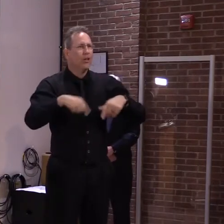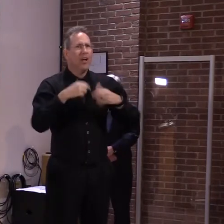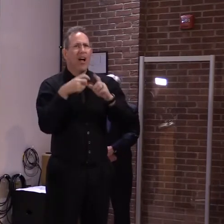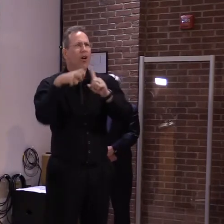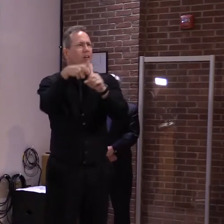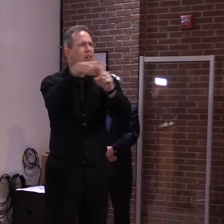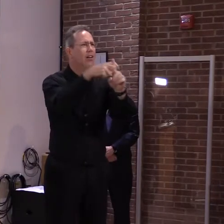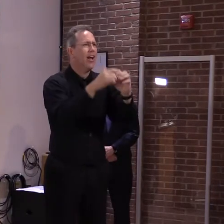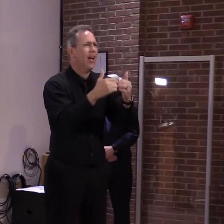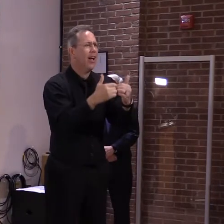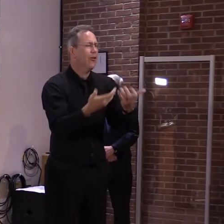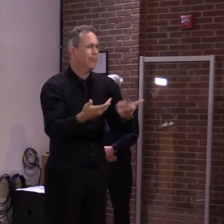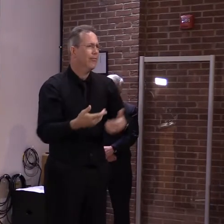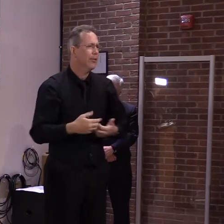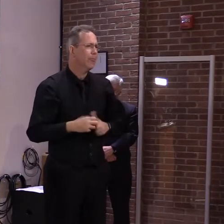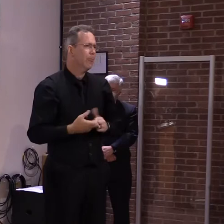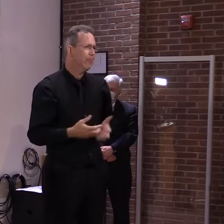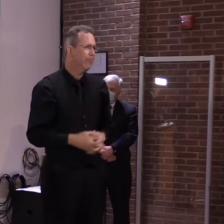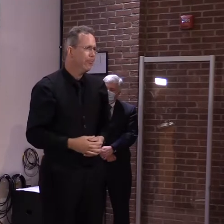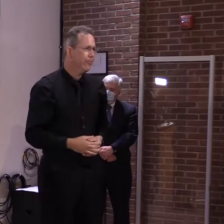Certainly. Thank you for noting that.